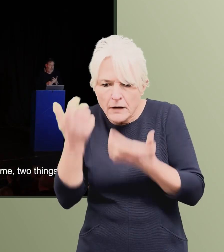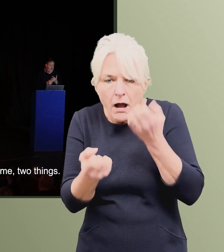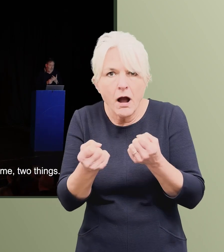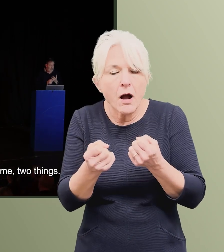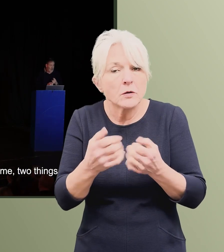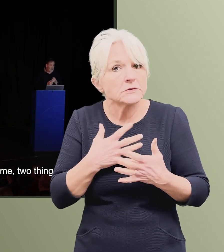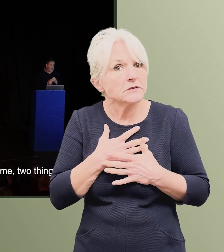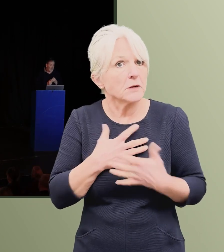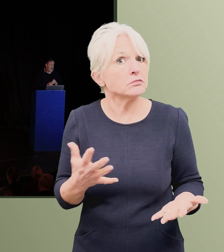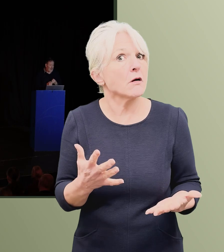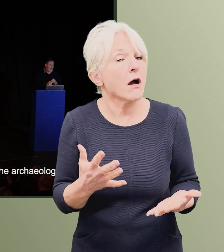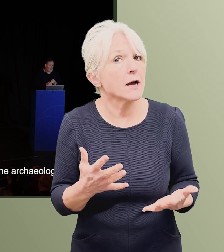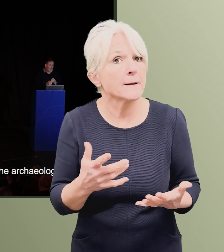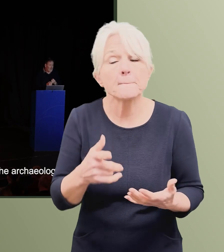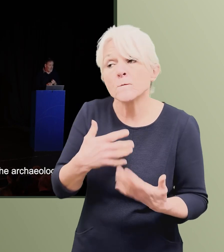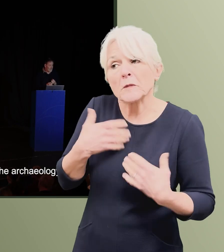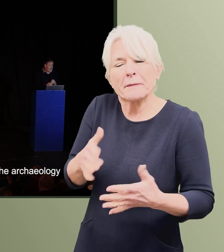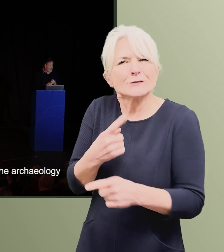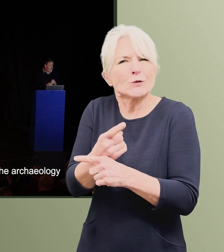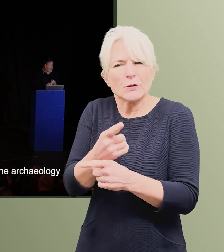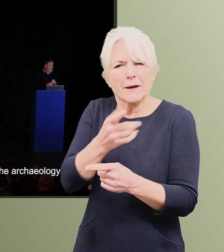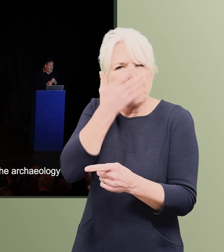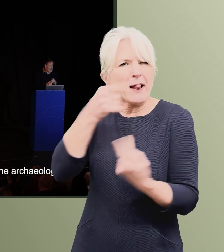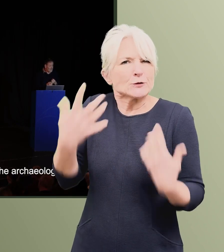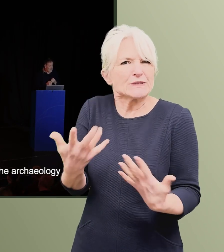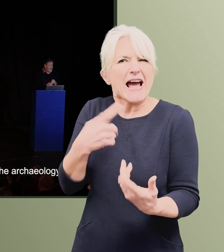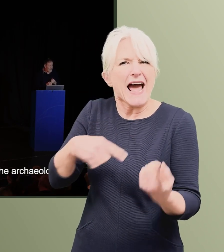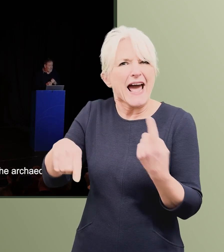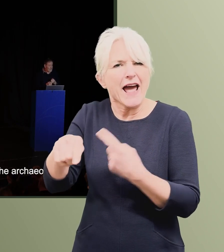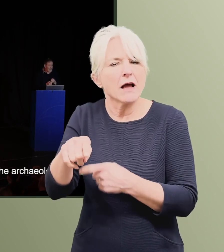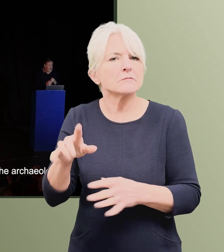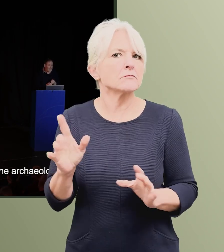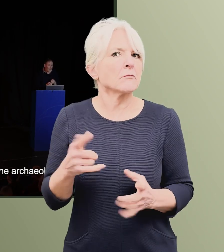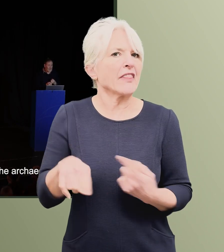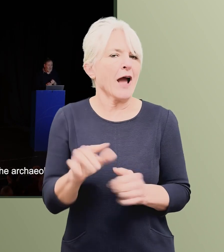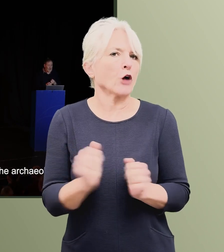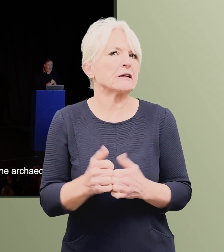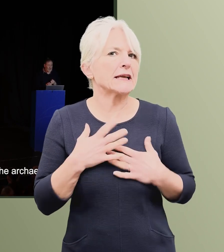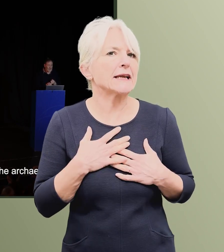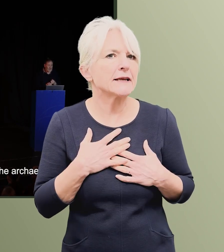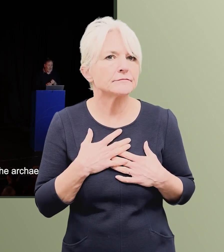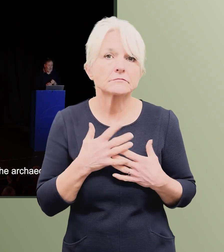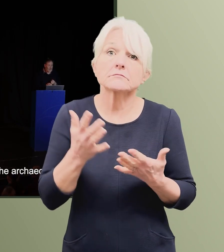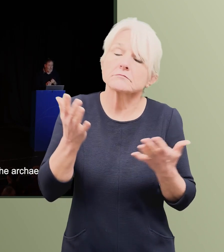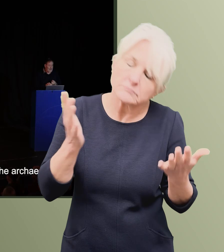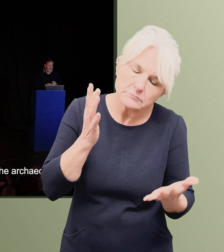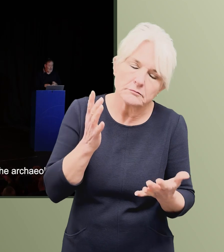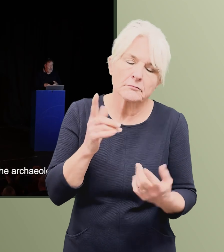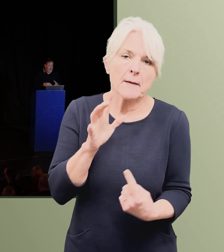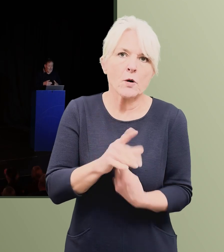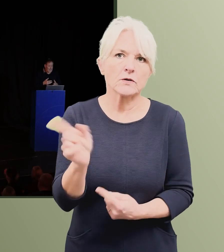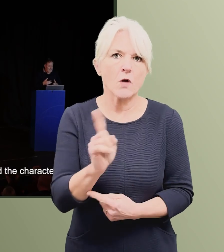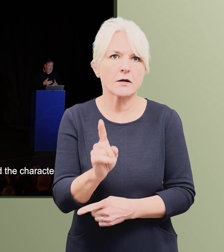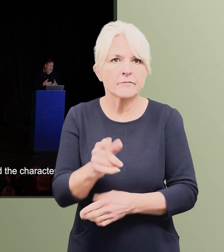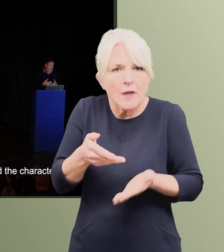of all, the archaeological history of the site is sometimes as important as the archaeology itself. And what I mean is